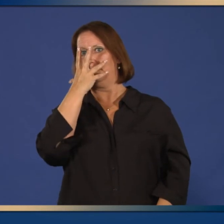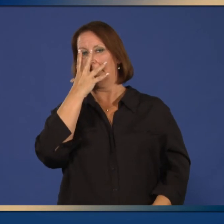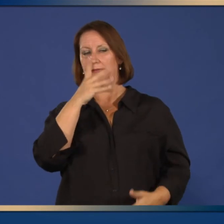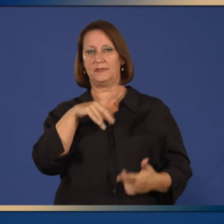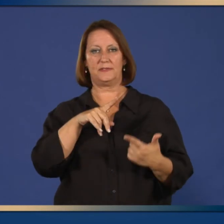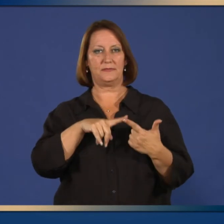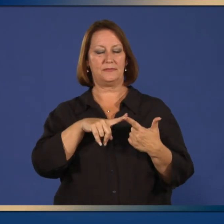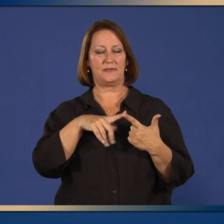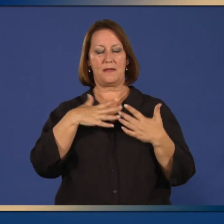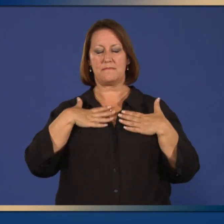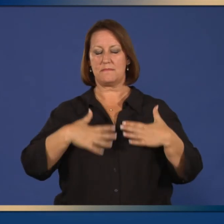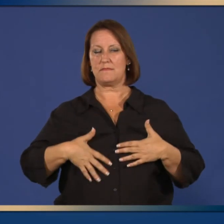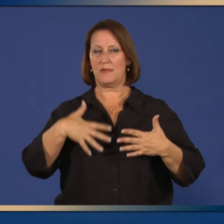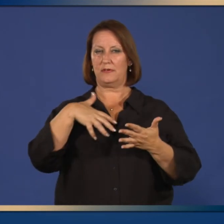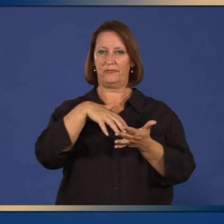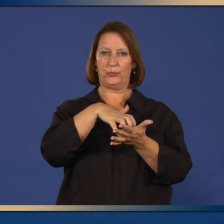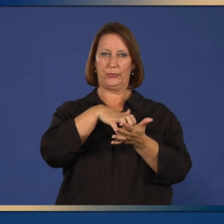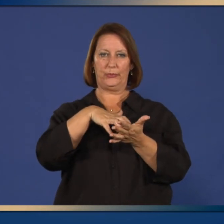weakness,